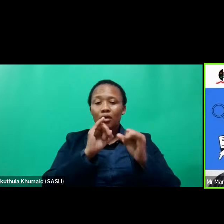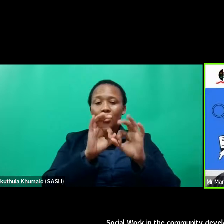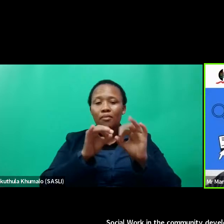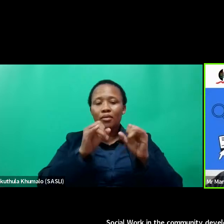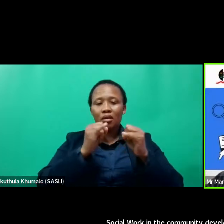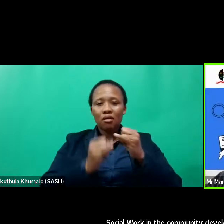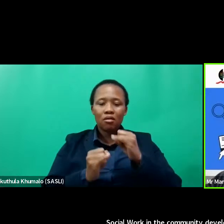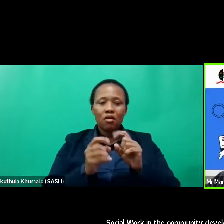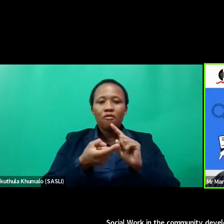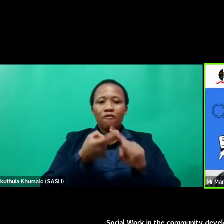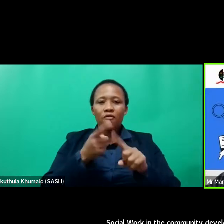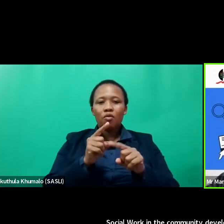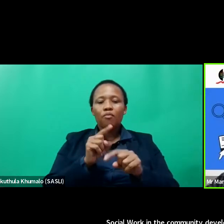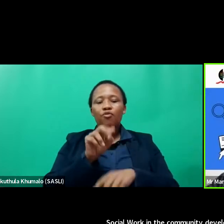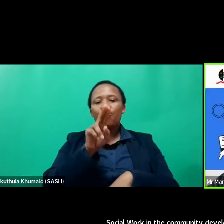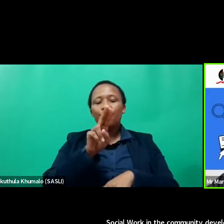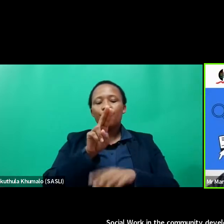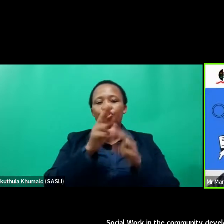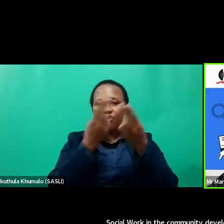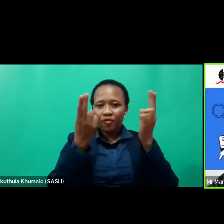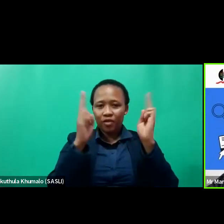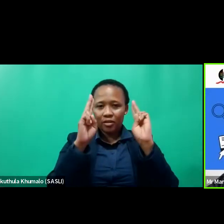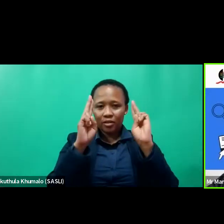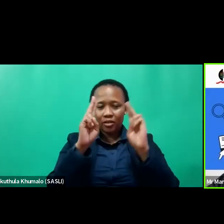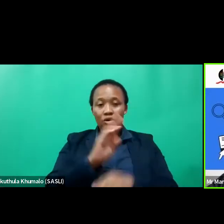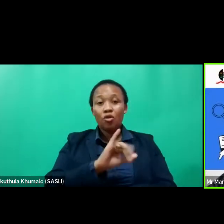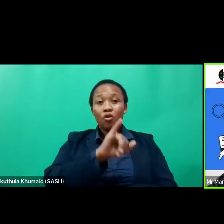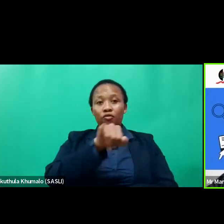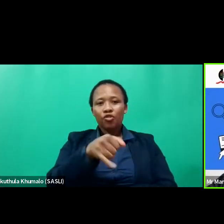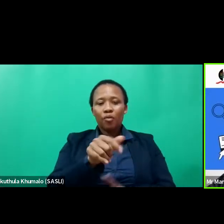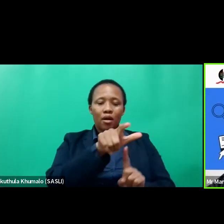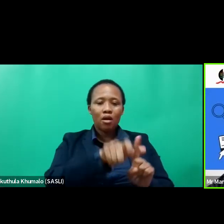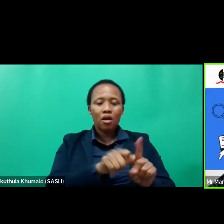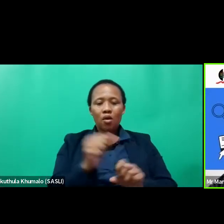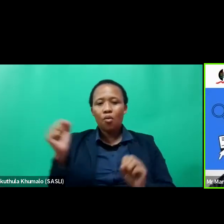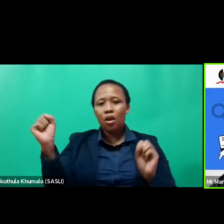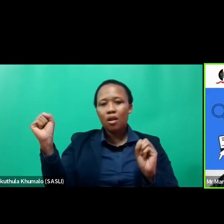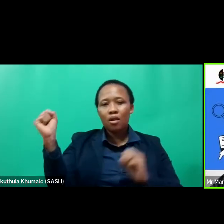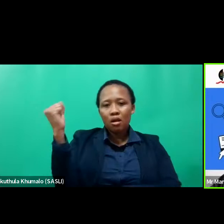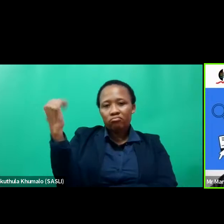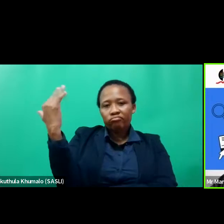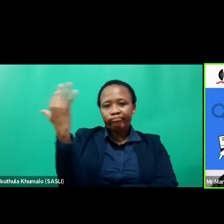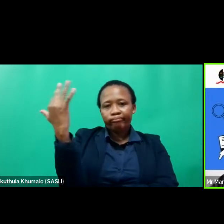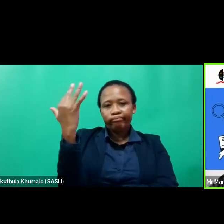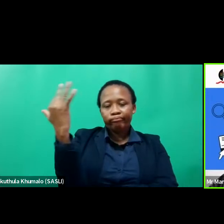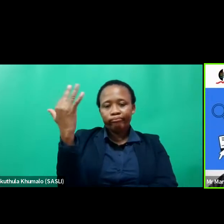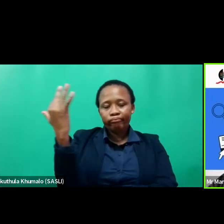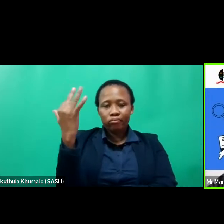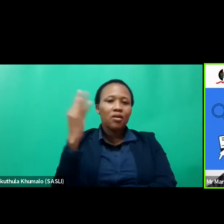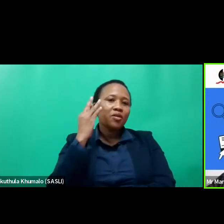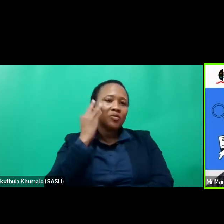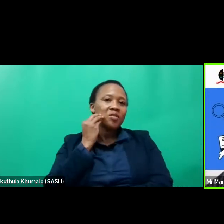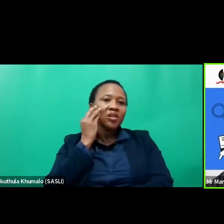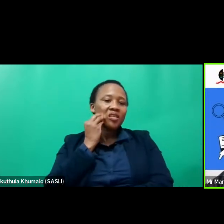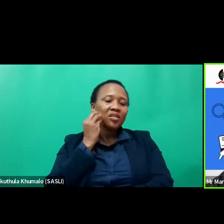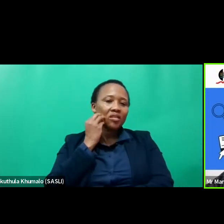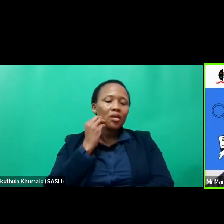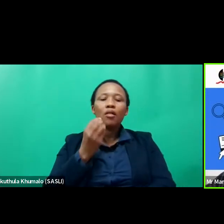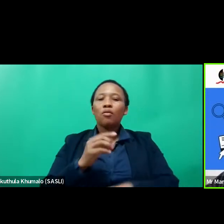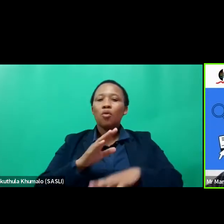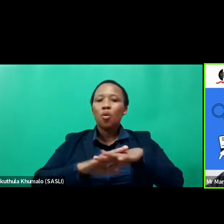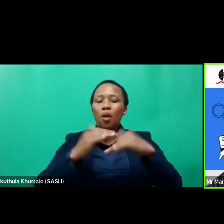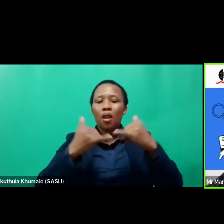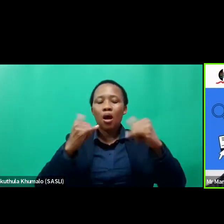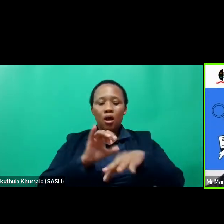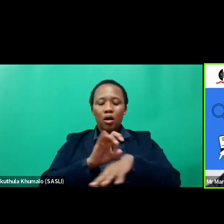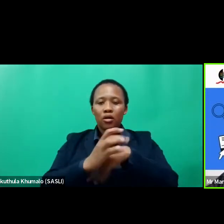She will be presenting on the experiences of online counseling amongst students with disabilities at the